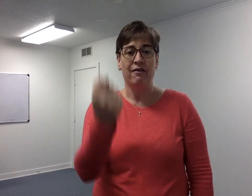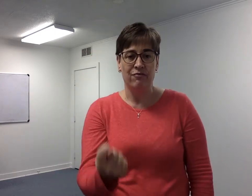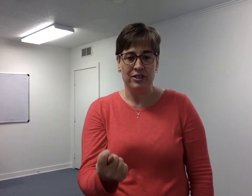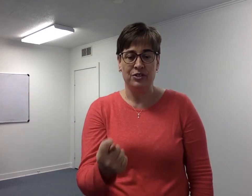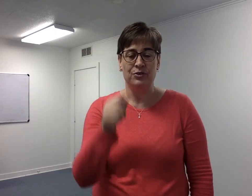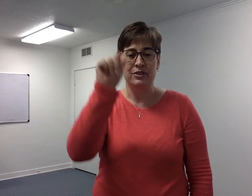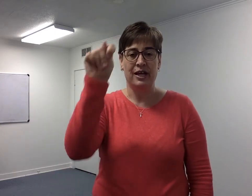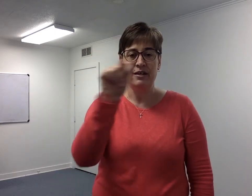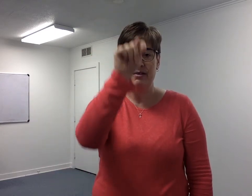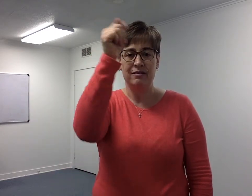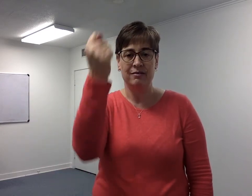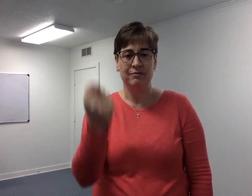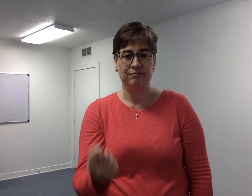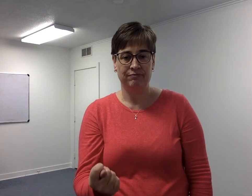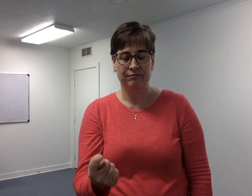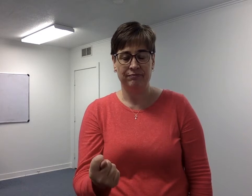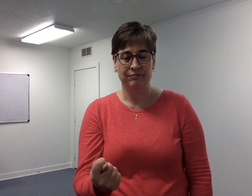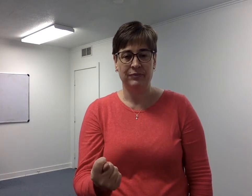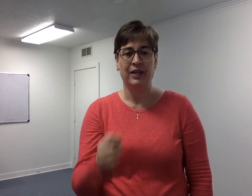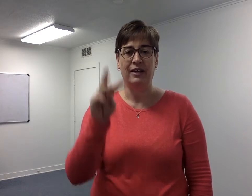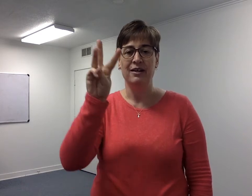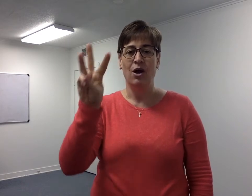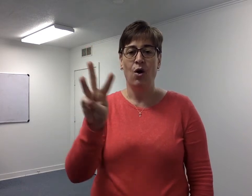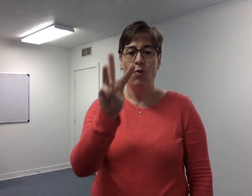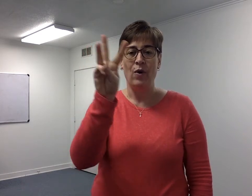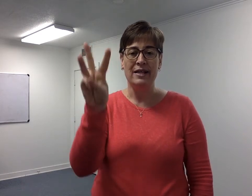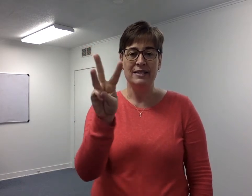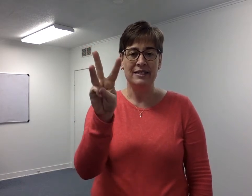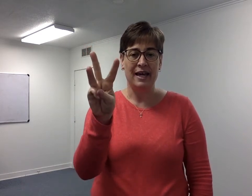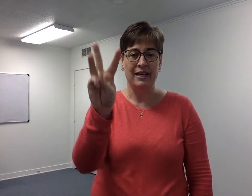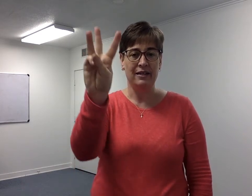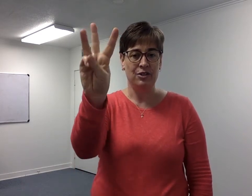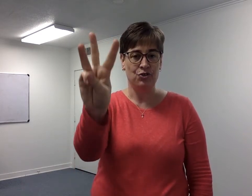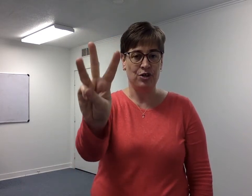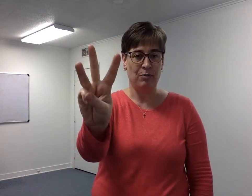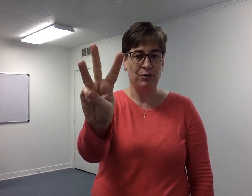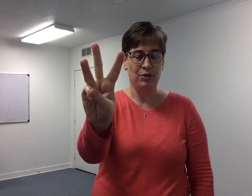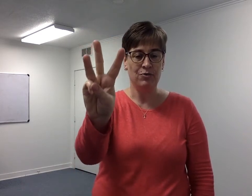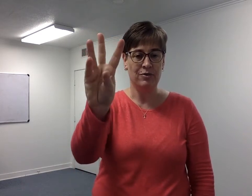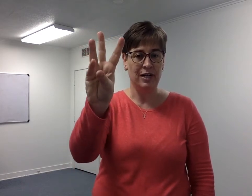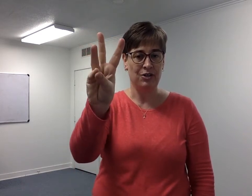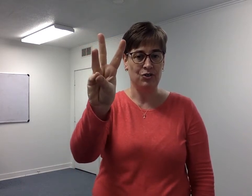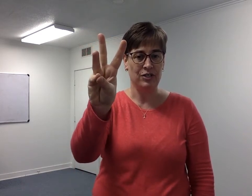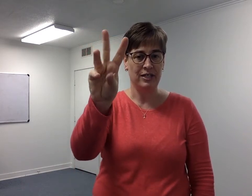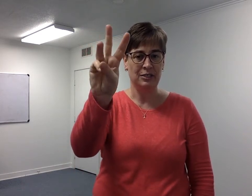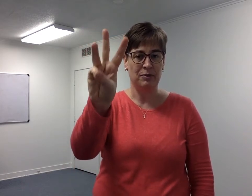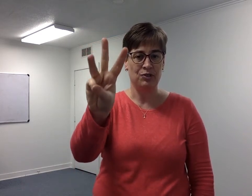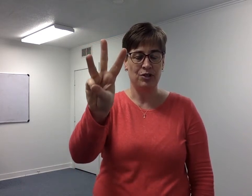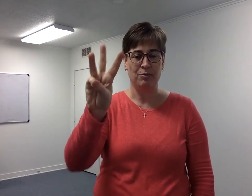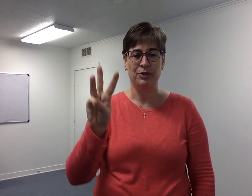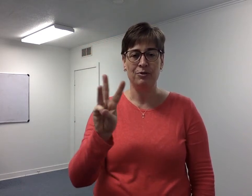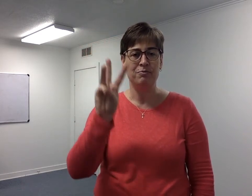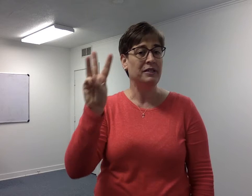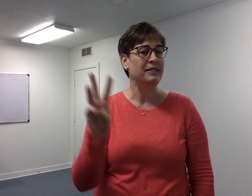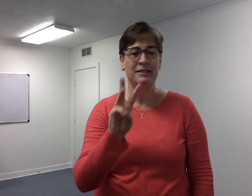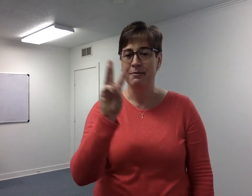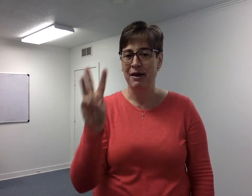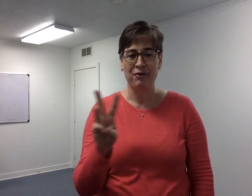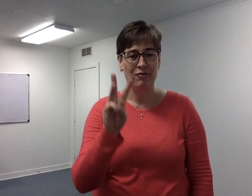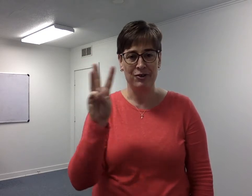Every Tuesday. Okay. Wednesday is your W, not your 6, but your W, but it doesn't matter if you do